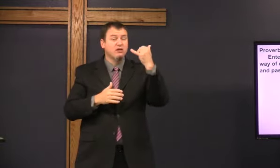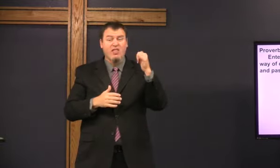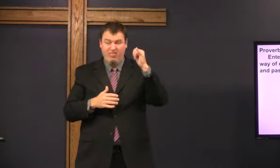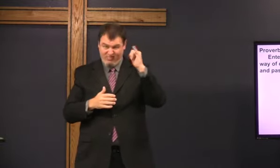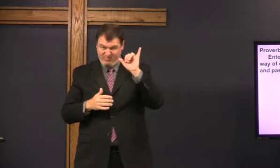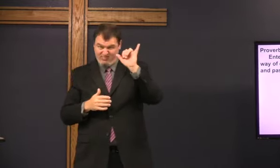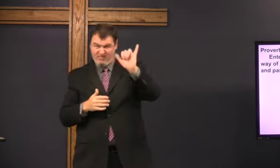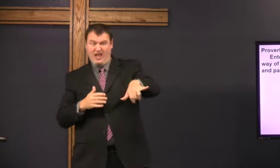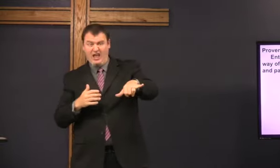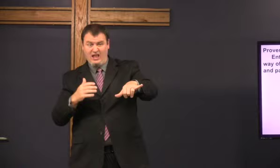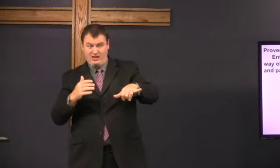Anyway,